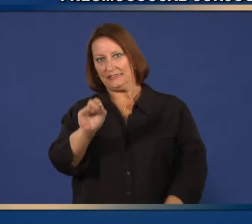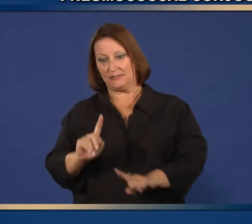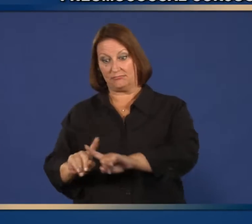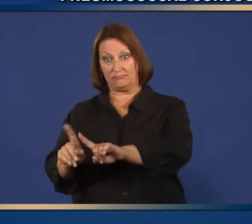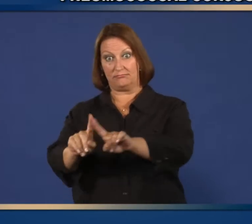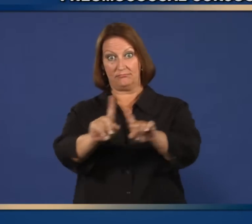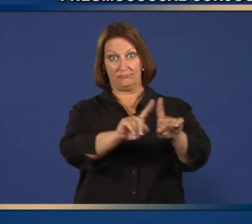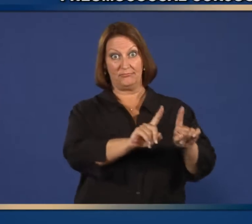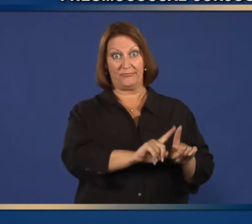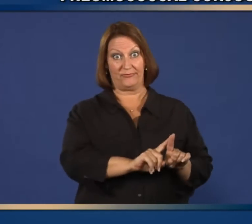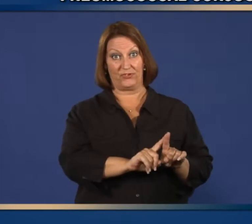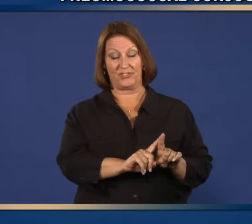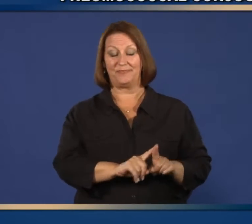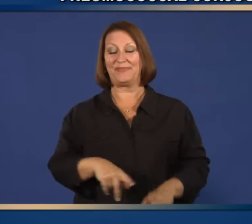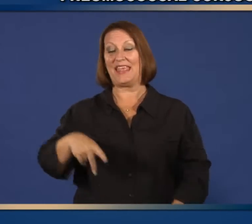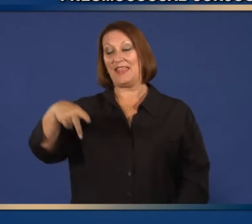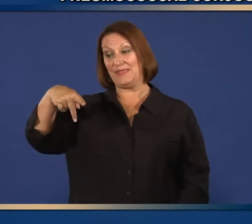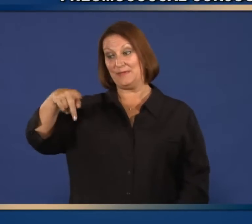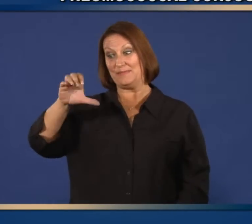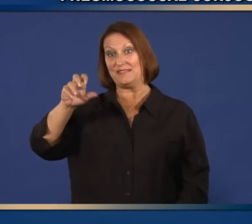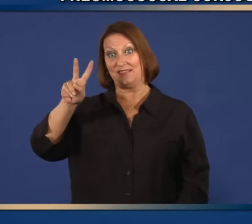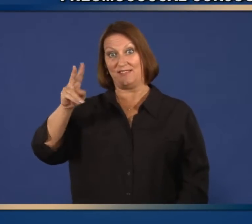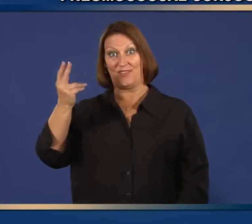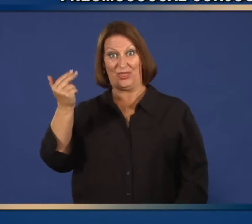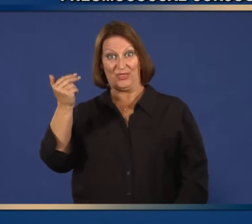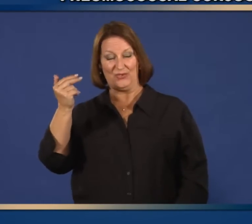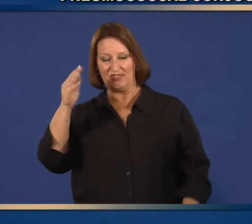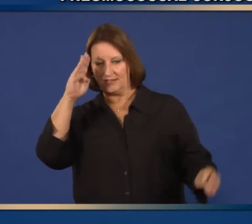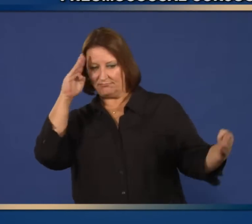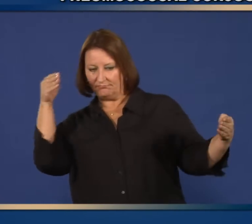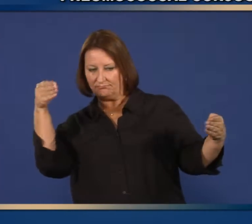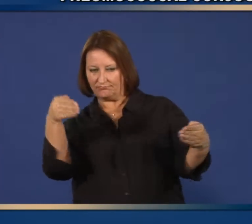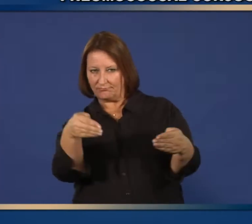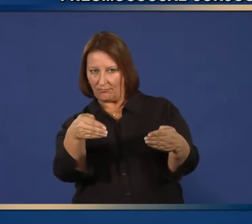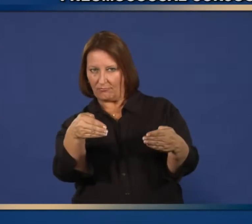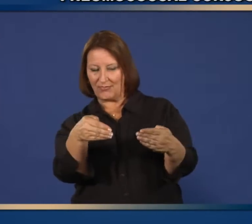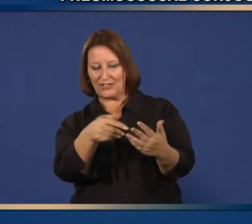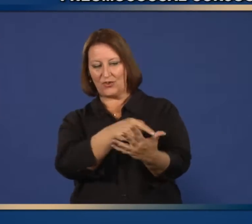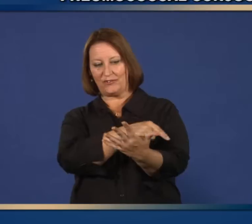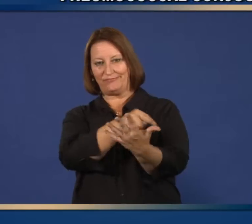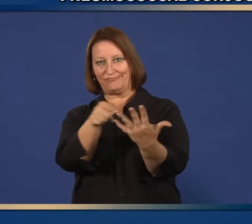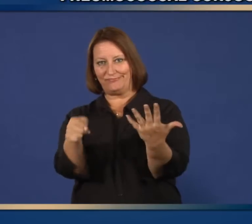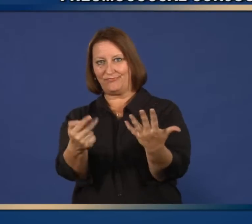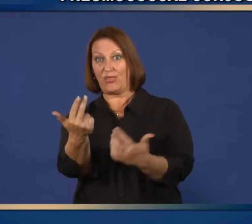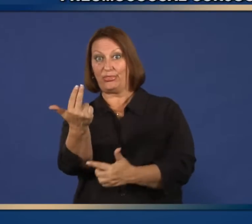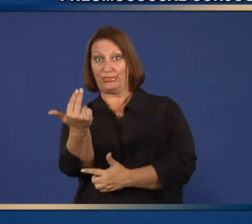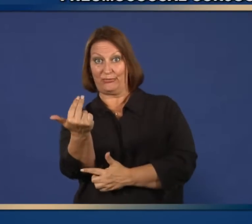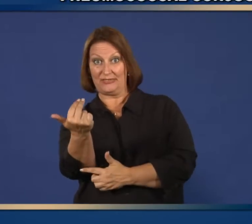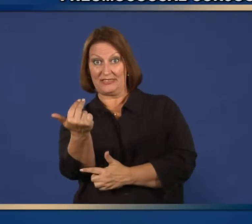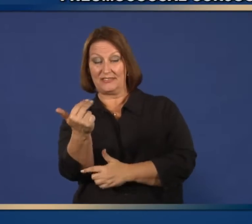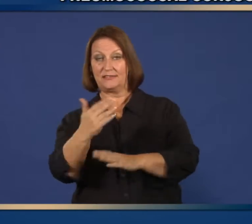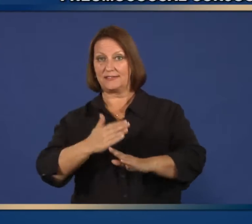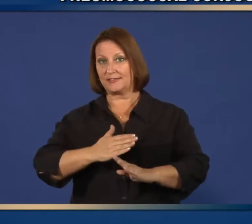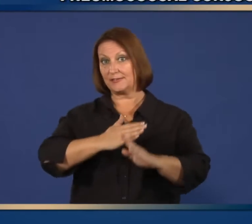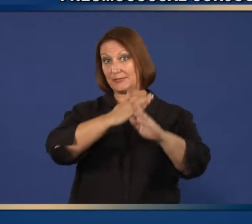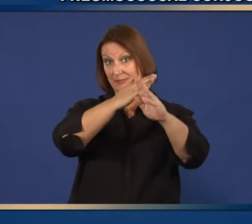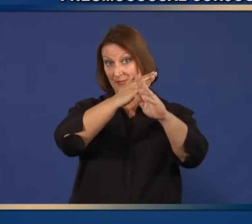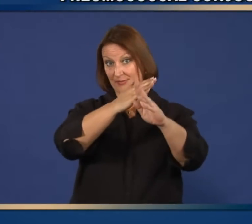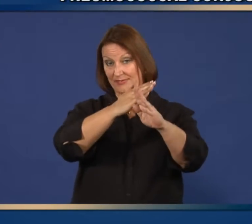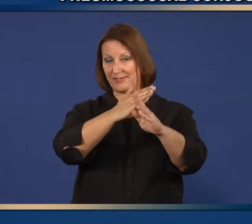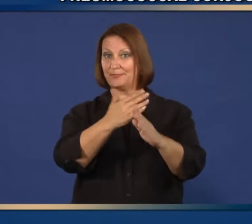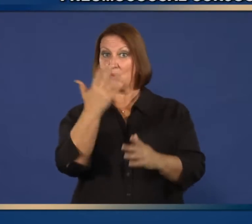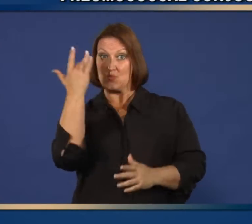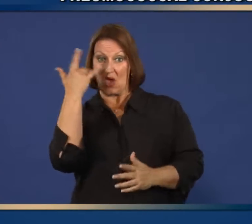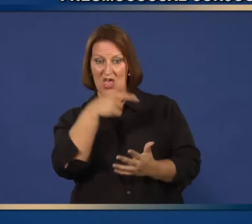PCV13, protects against 13 of them. These bacteria types are responsible